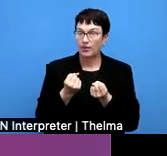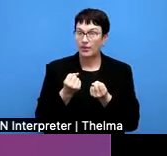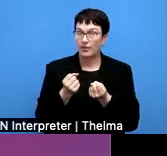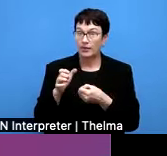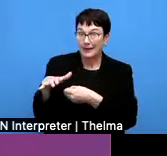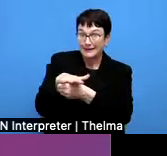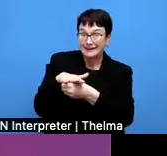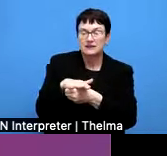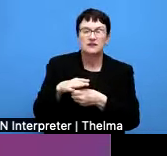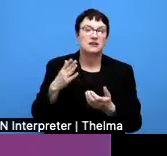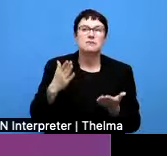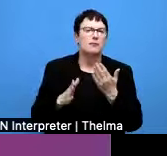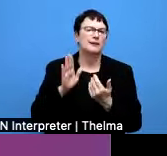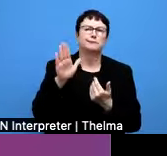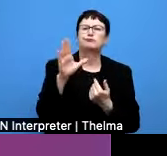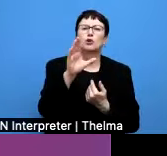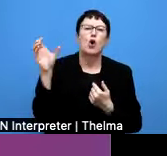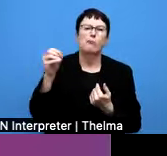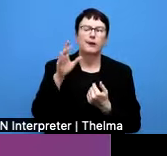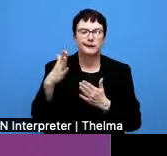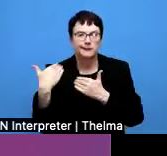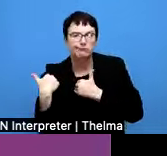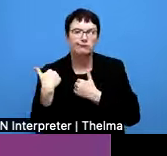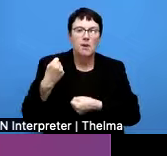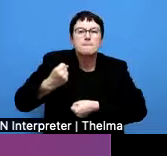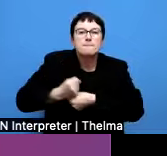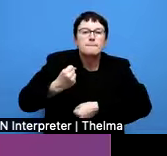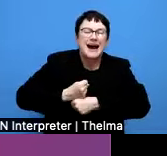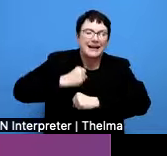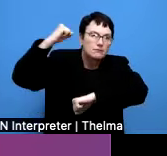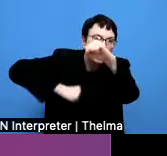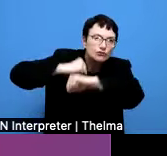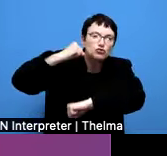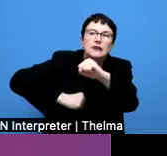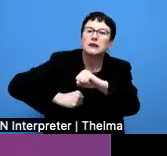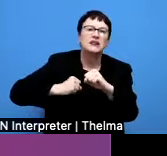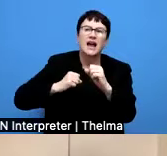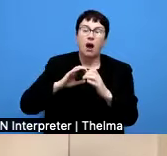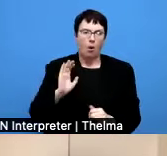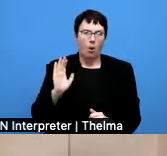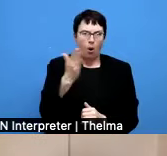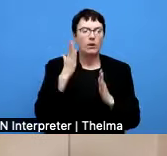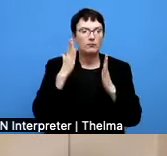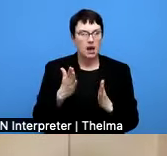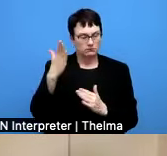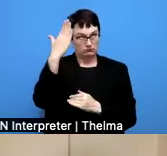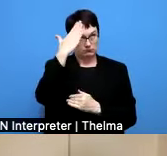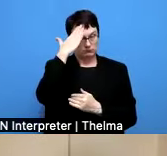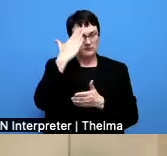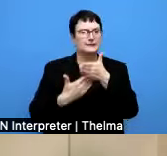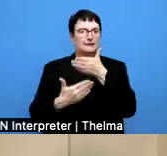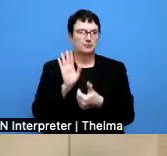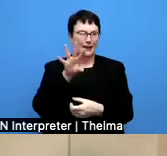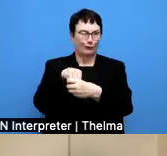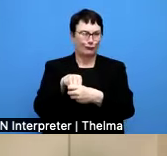medical technology companies or diagnostic companies, are all moving in the direction of health equity. And of course, having a network